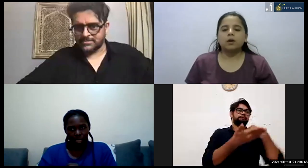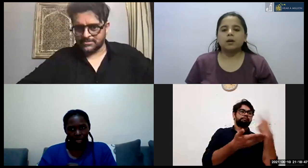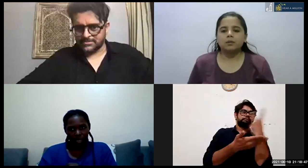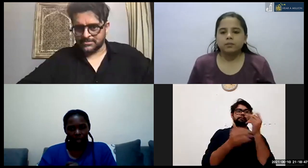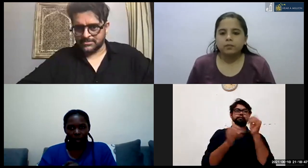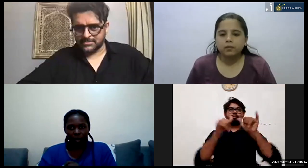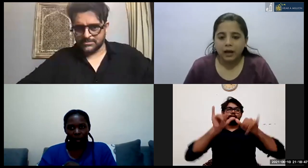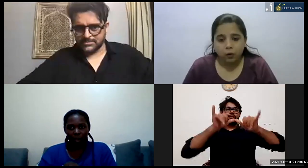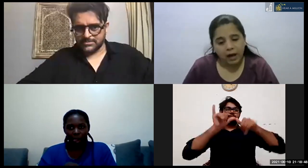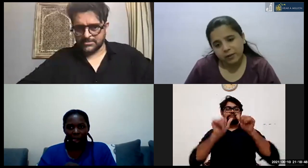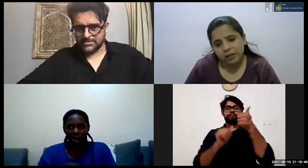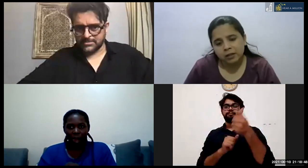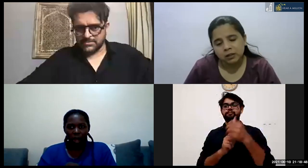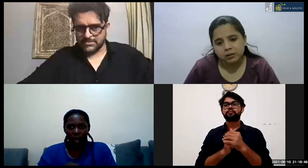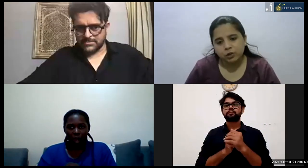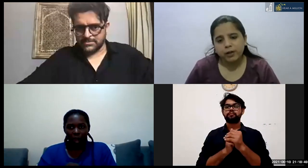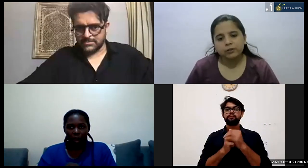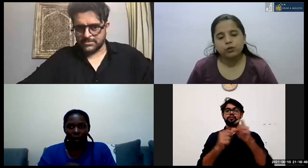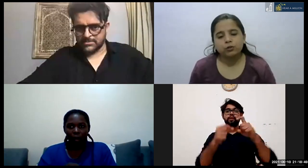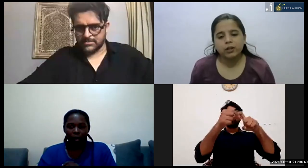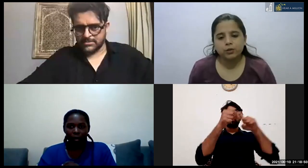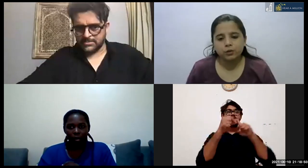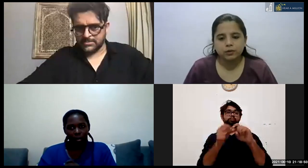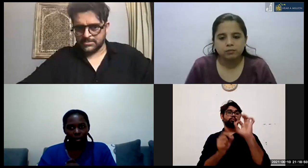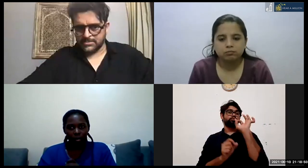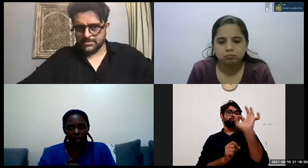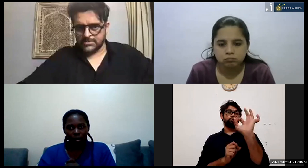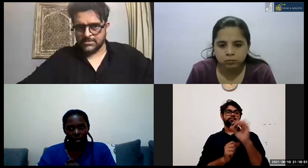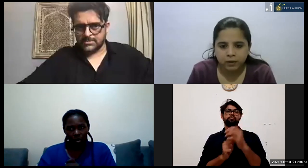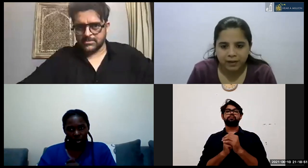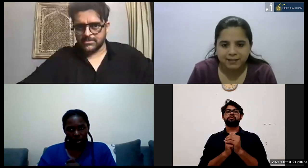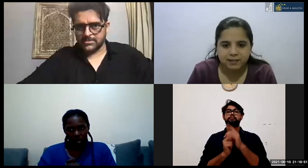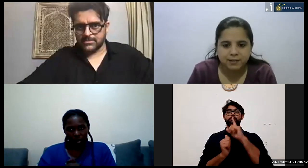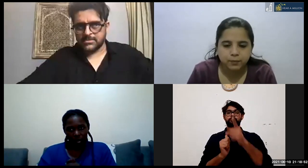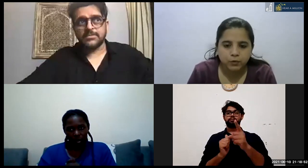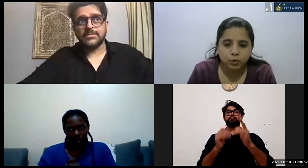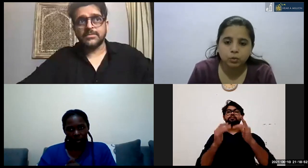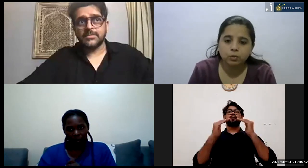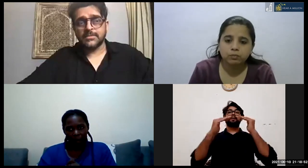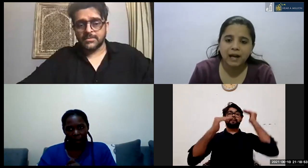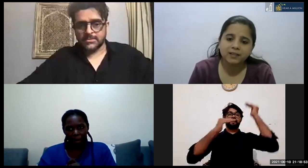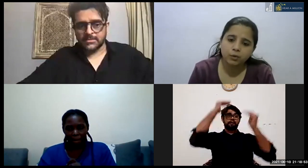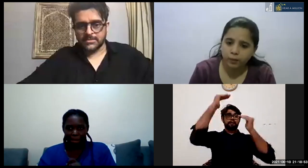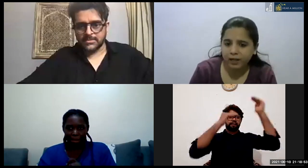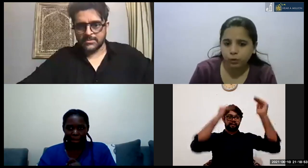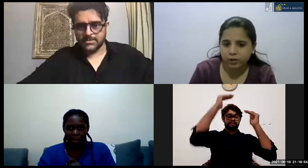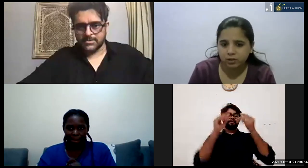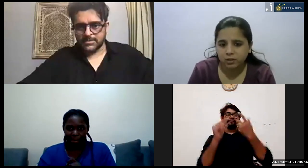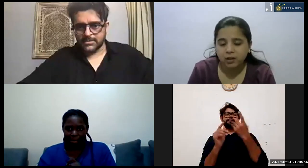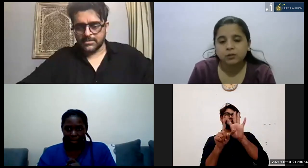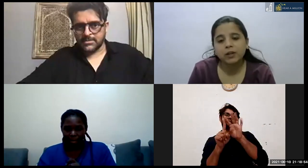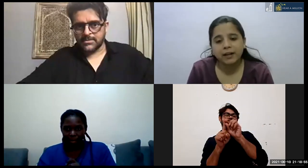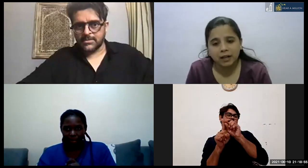So, I've been joined through the two devices. You asked a great